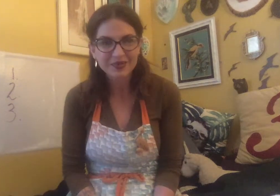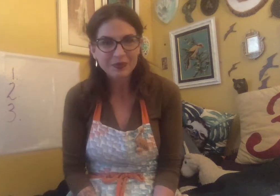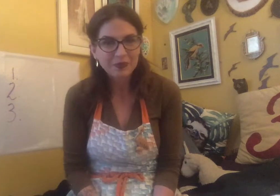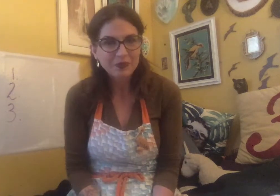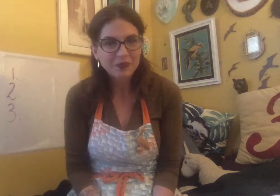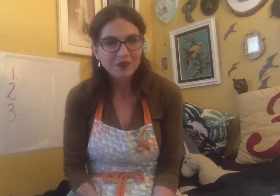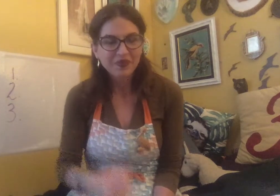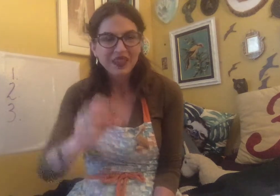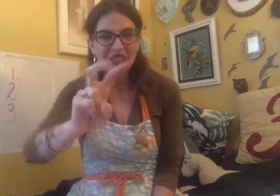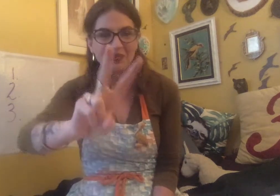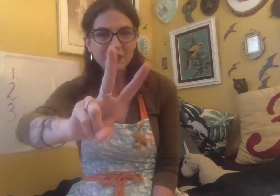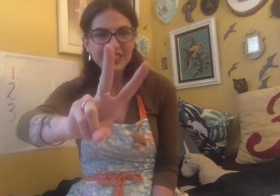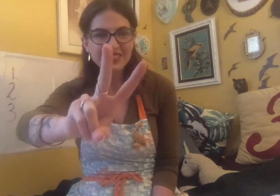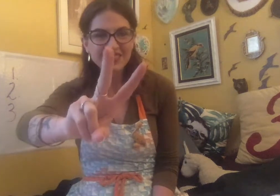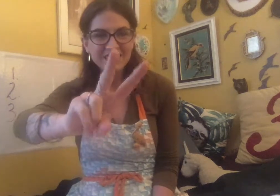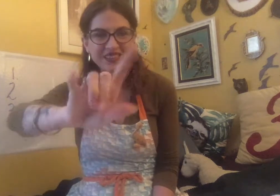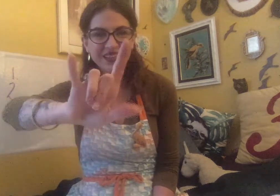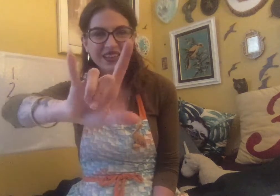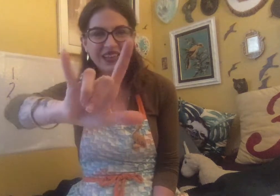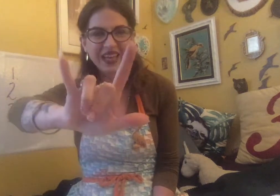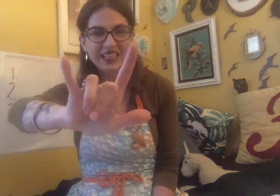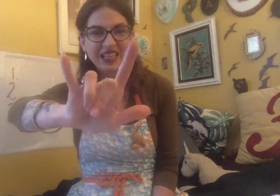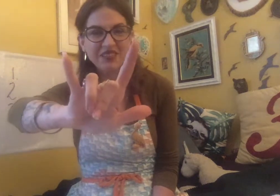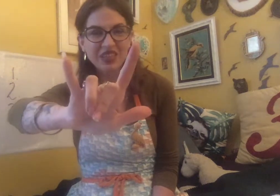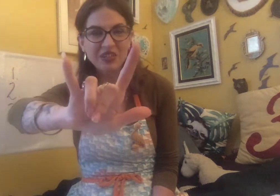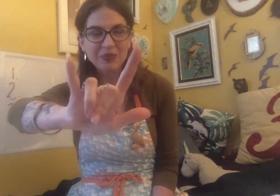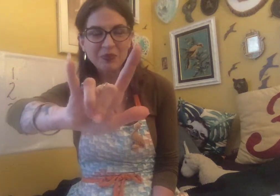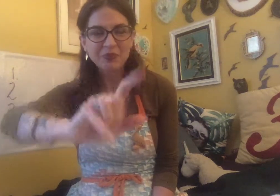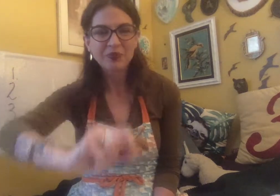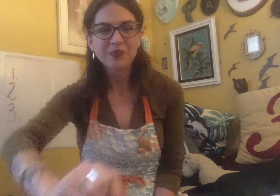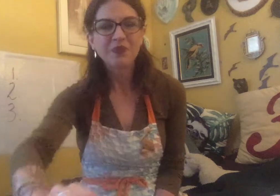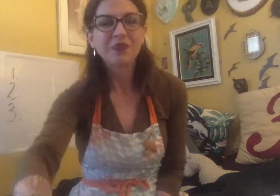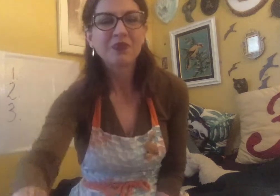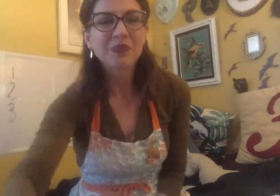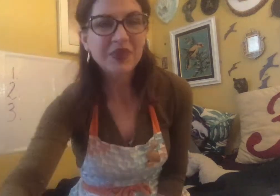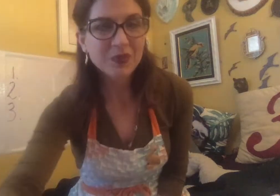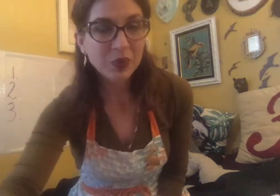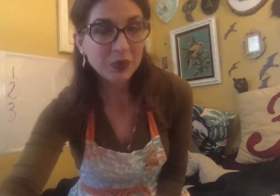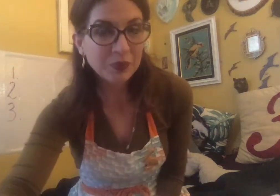Peace. I love you. That's cool.